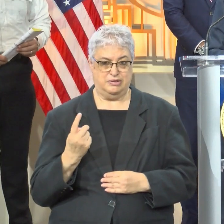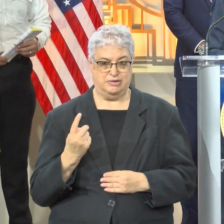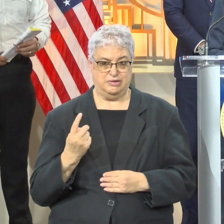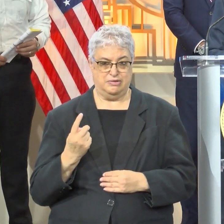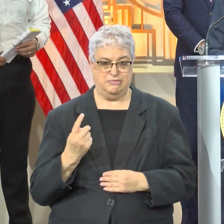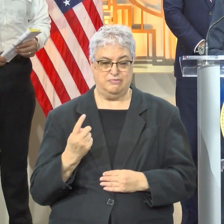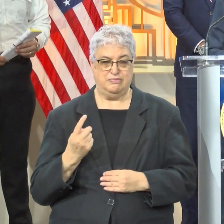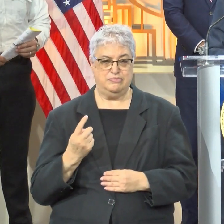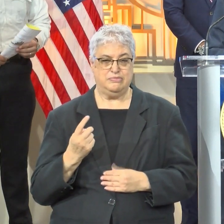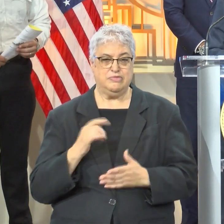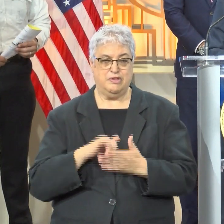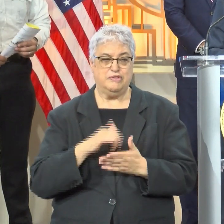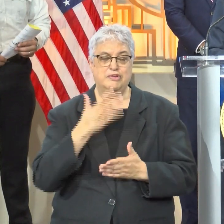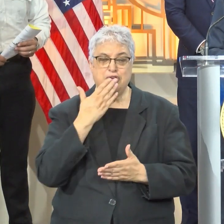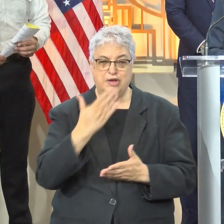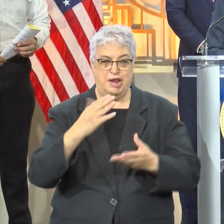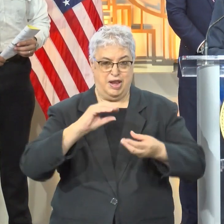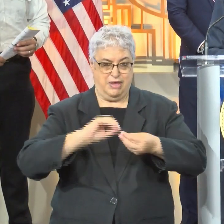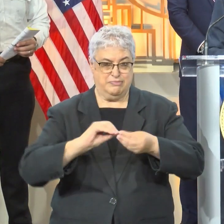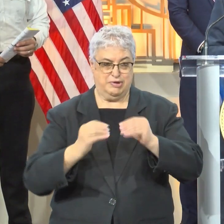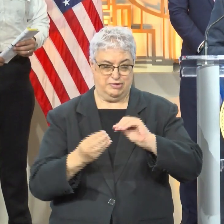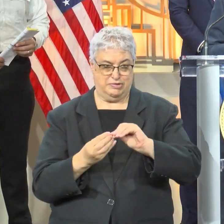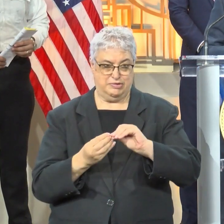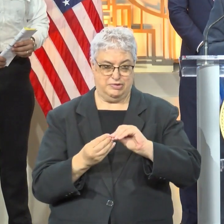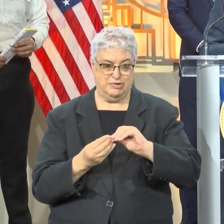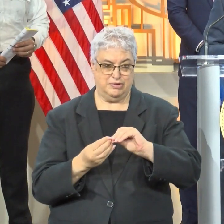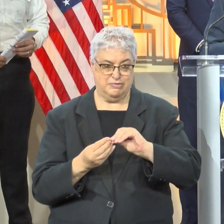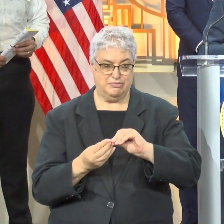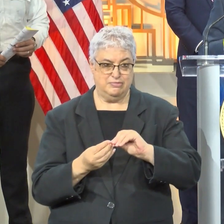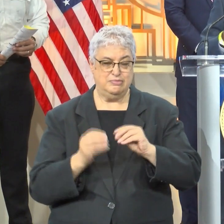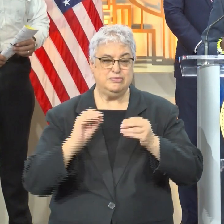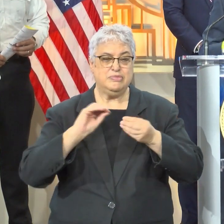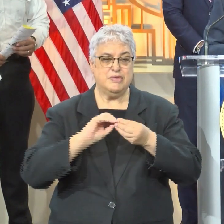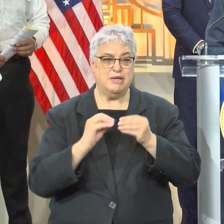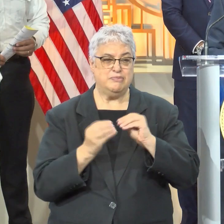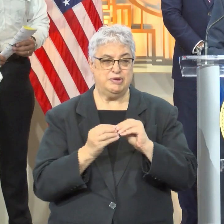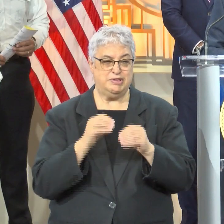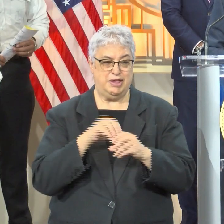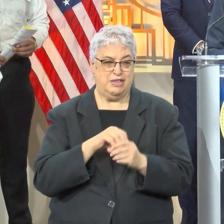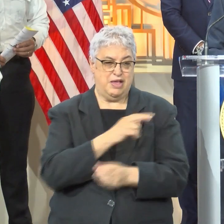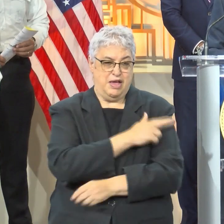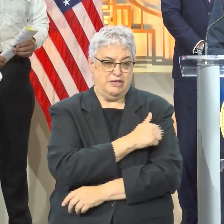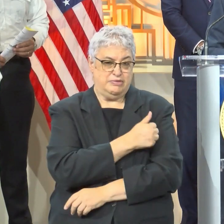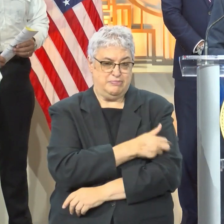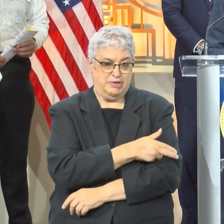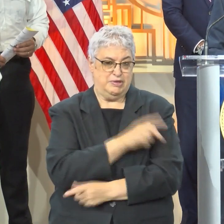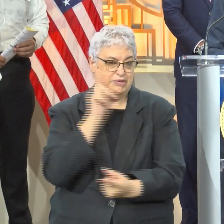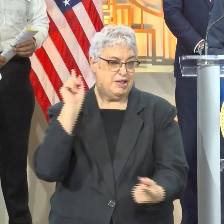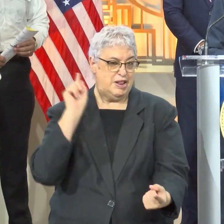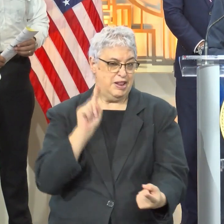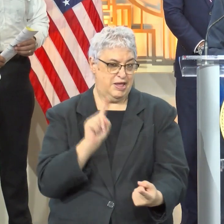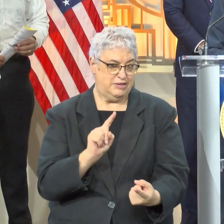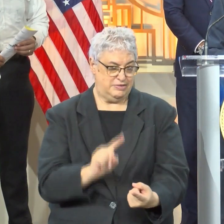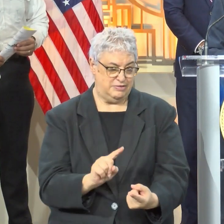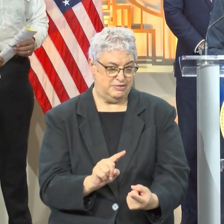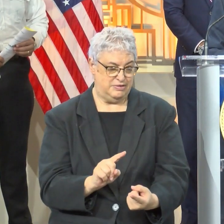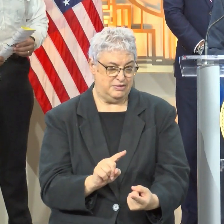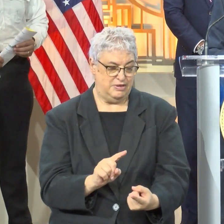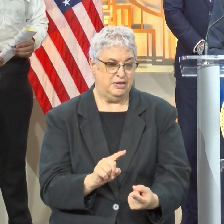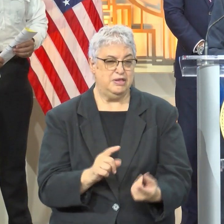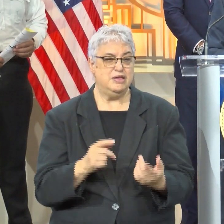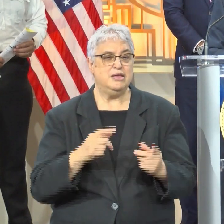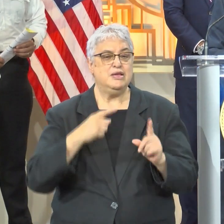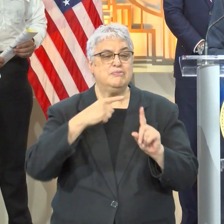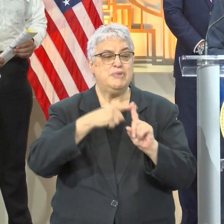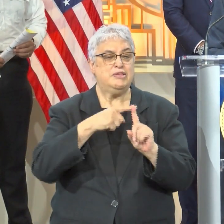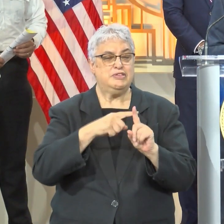1. Those are good numbers. And so the numbers within the hospitals are looking better. Even the positive